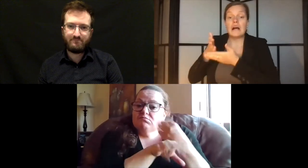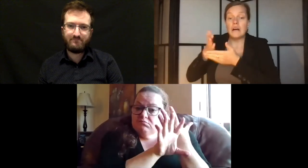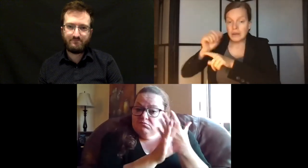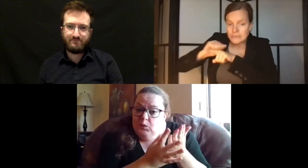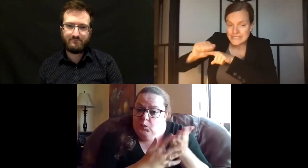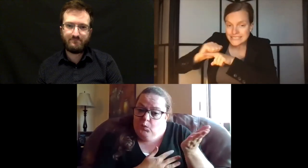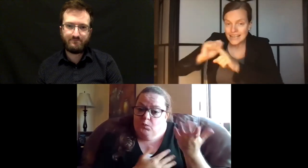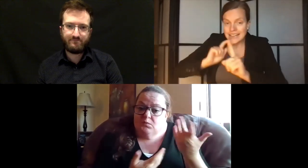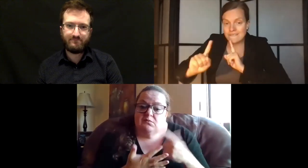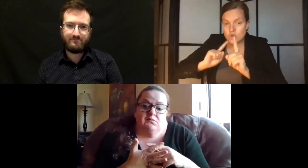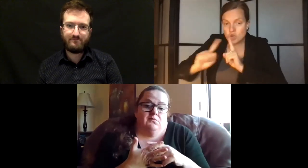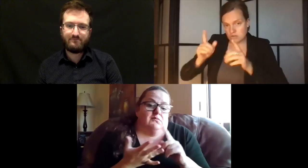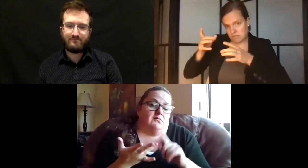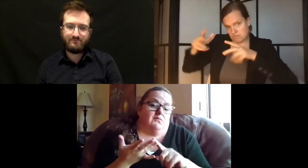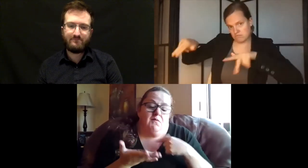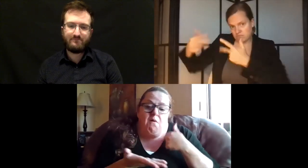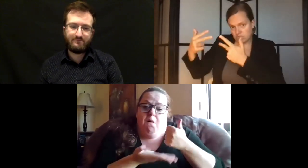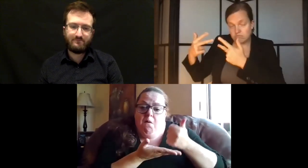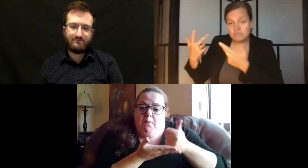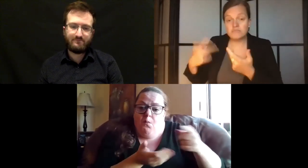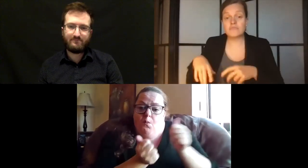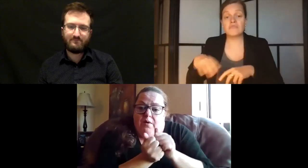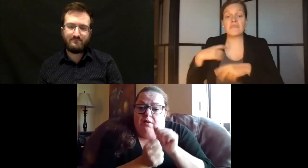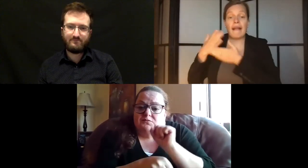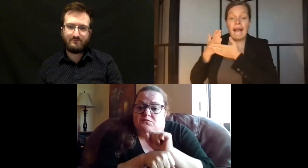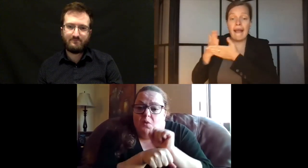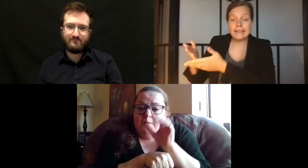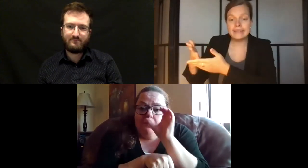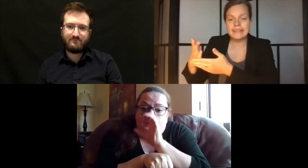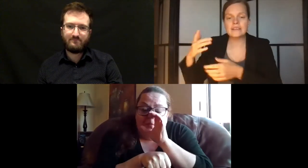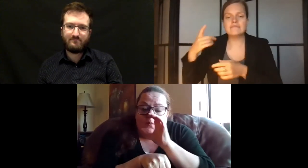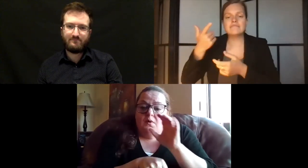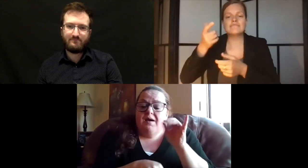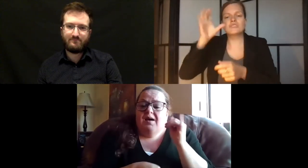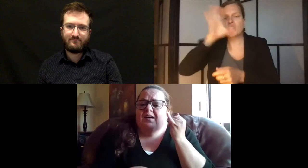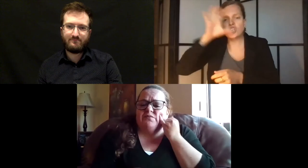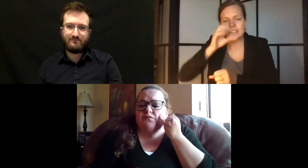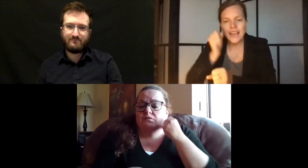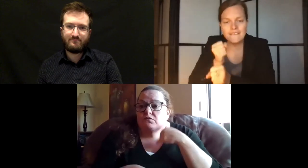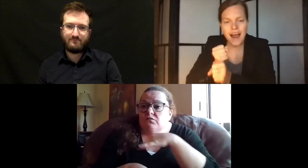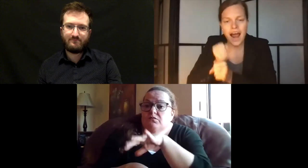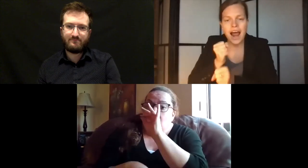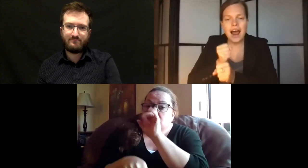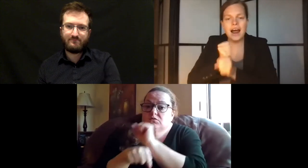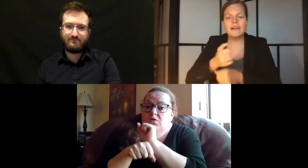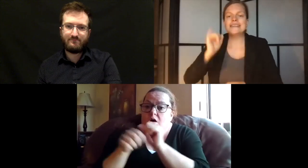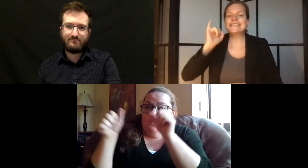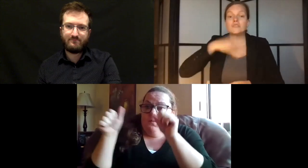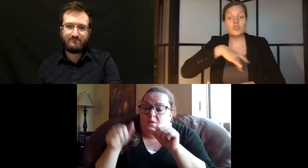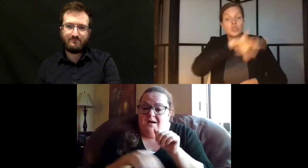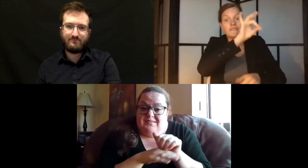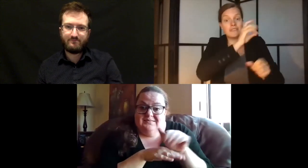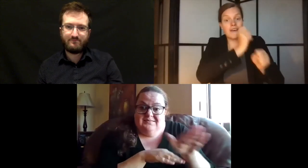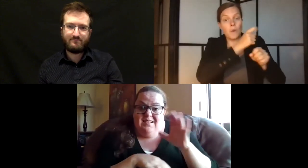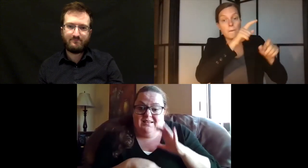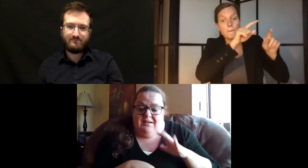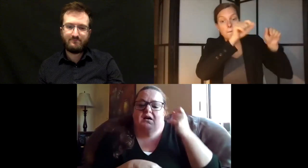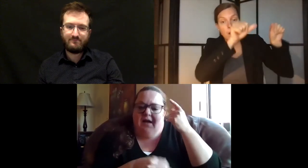be with people online for any kind of training or as well as job search when there's